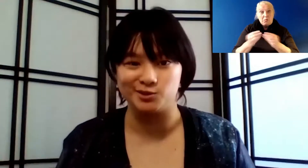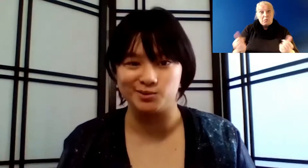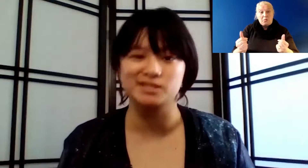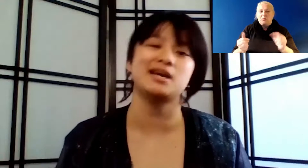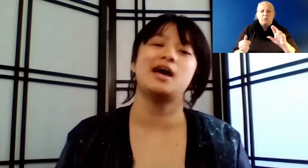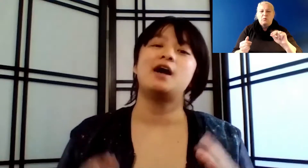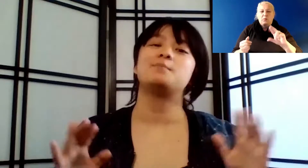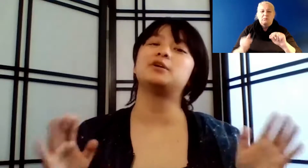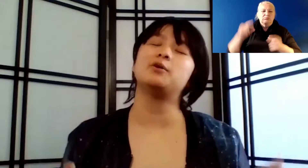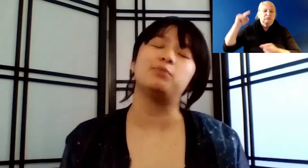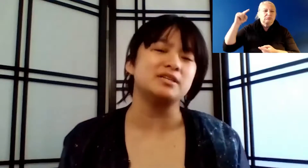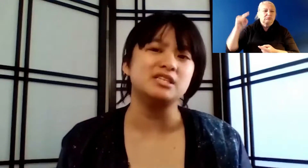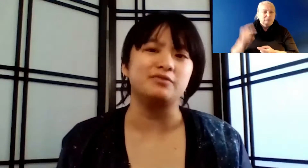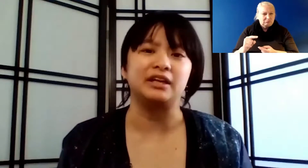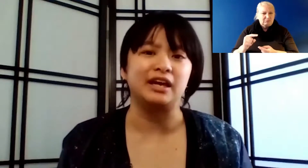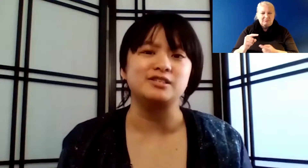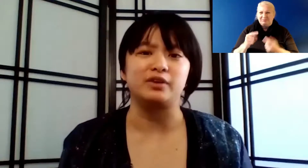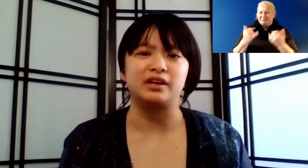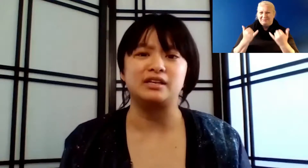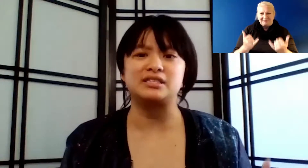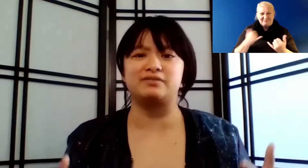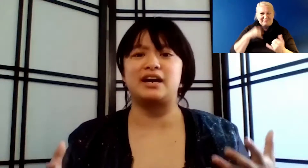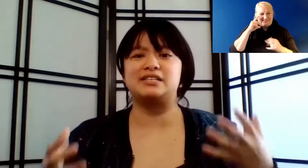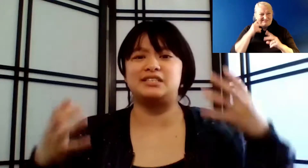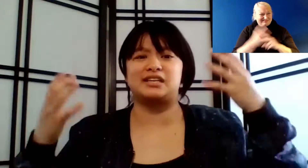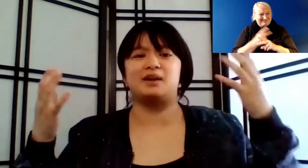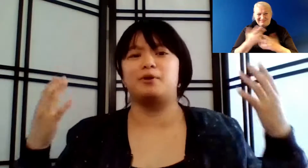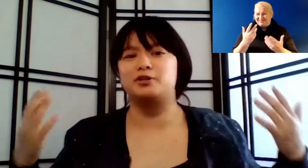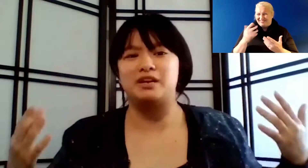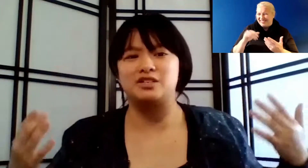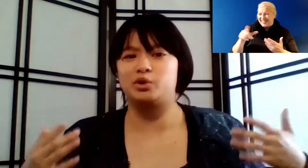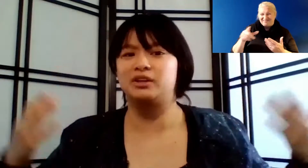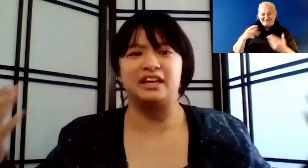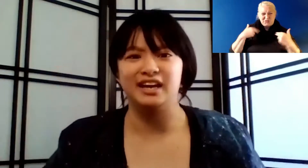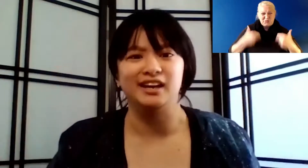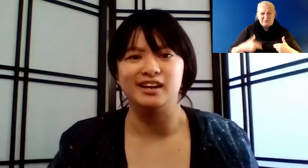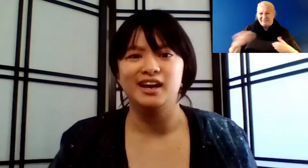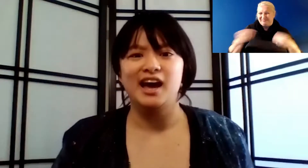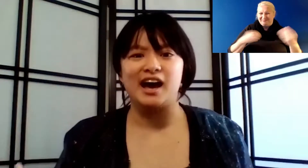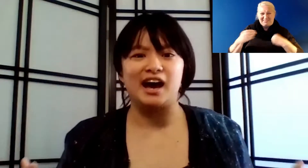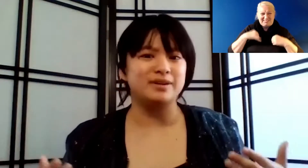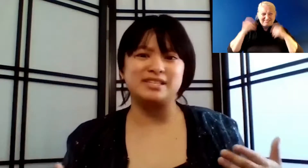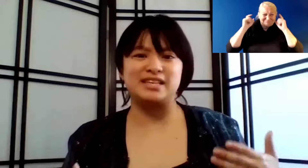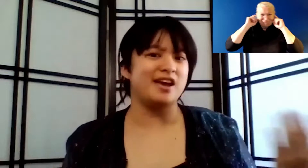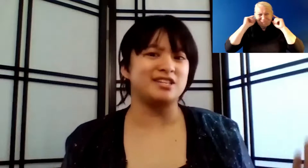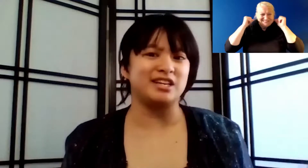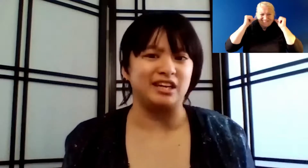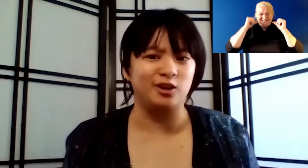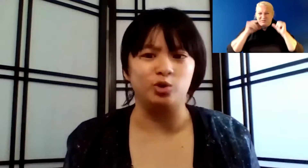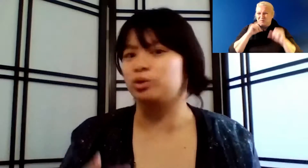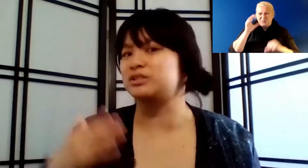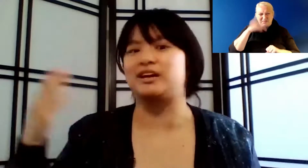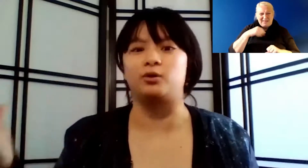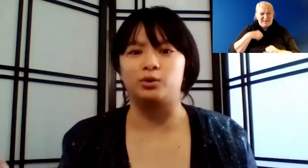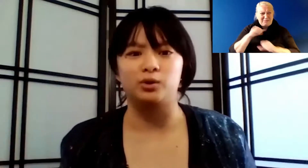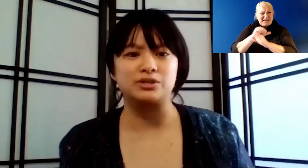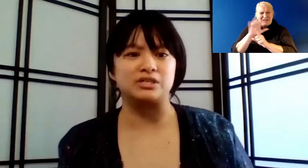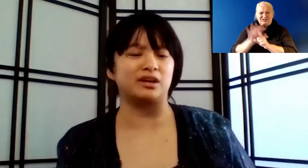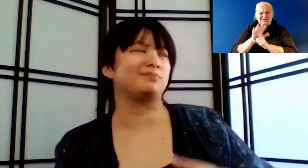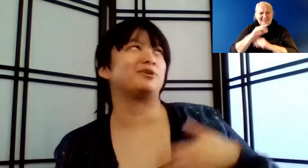reduced. But the mere presence of a clay surveillance device just kind of marked me as a weird kid. I was this Asian kid who looked like a girl stuck in the middle of